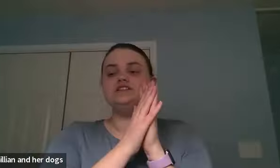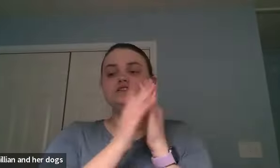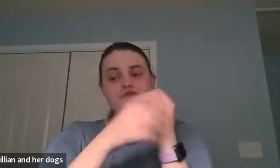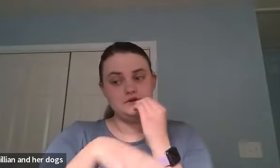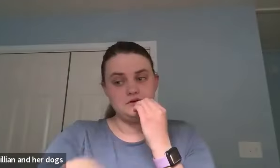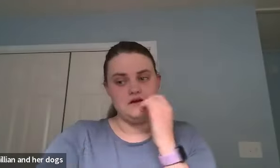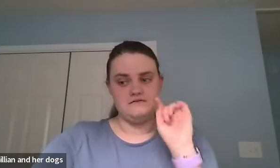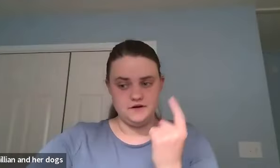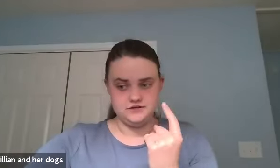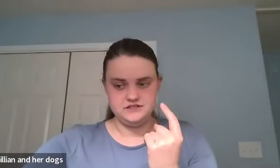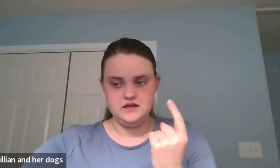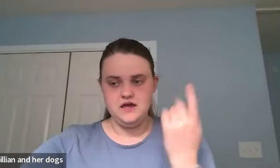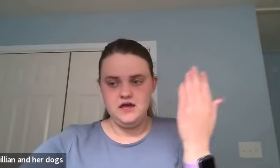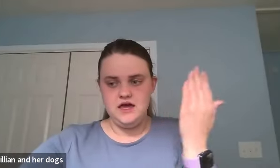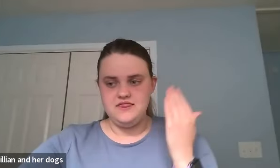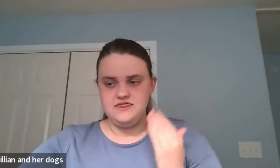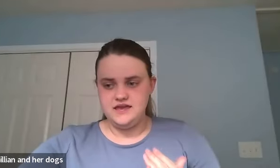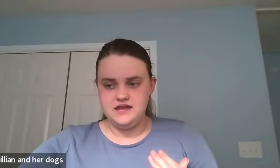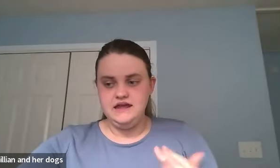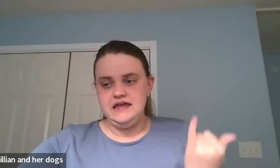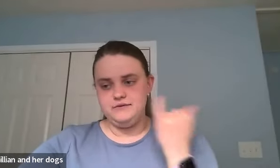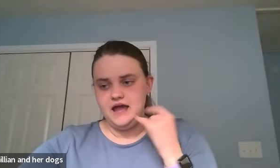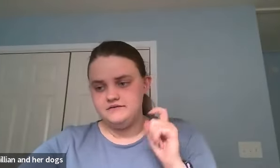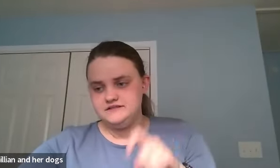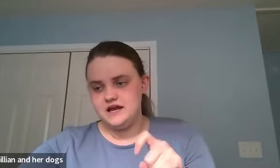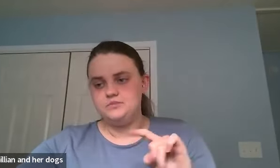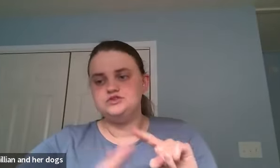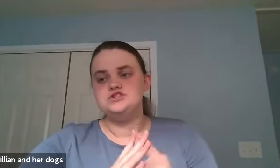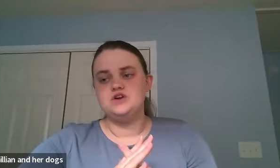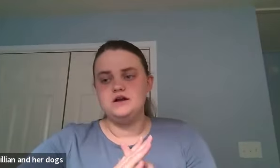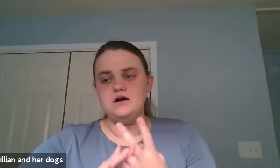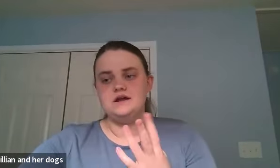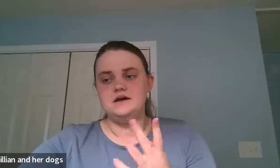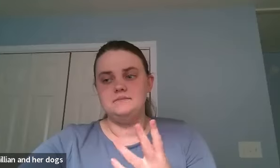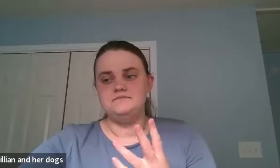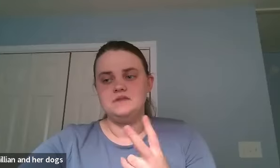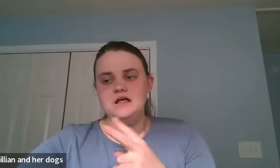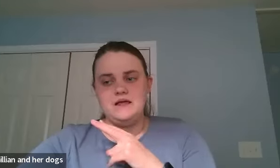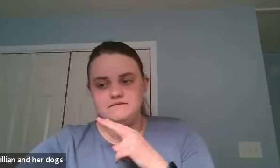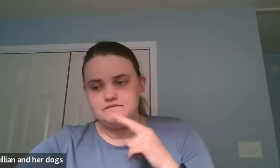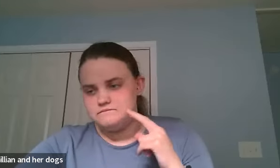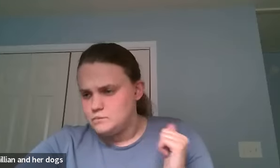do food first. And then if we have time, we'll start on